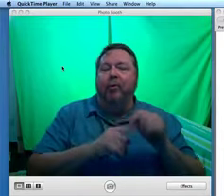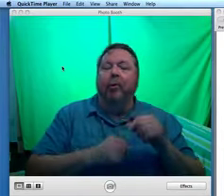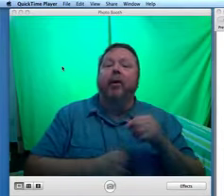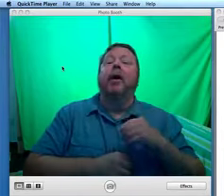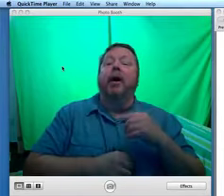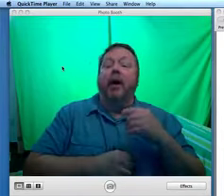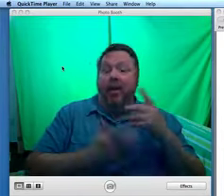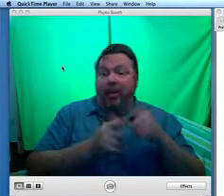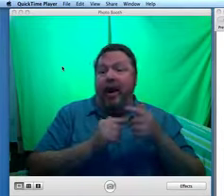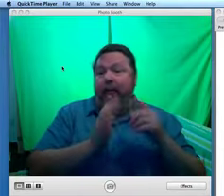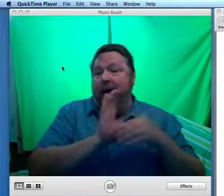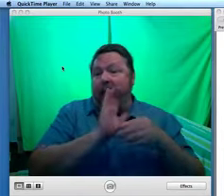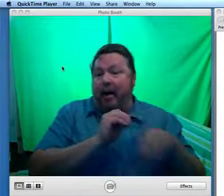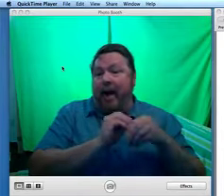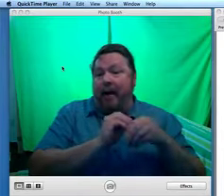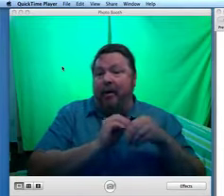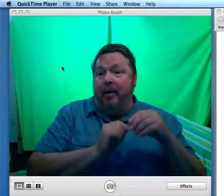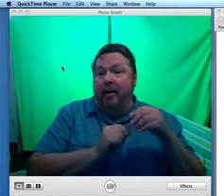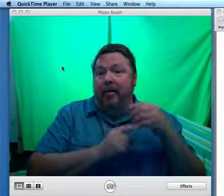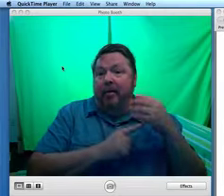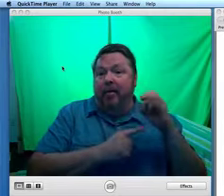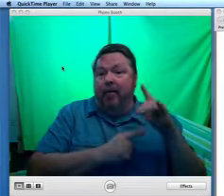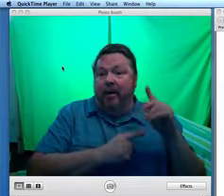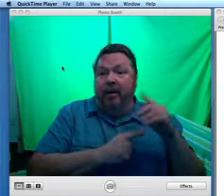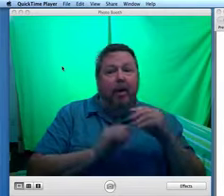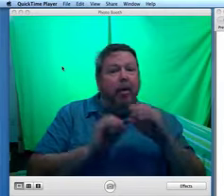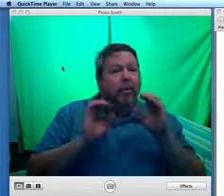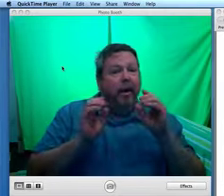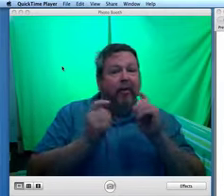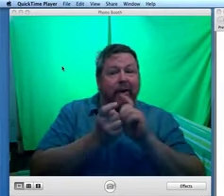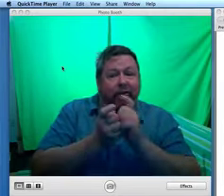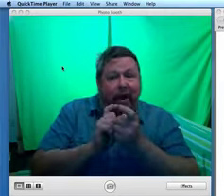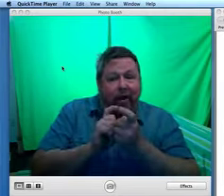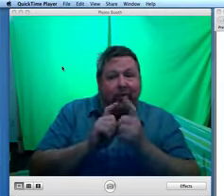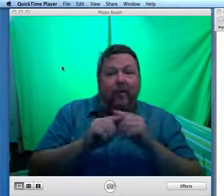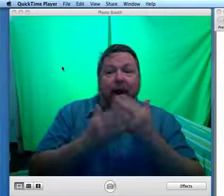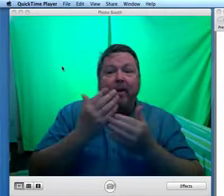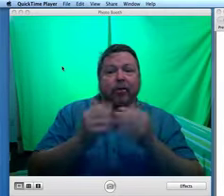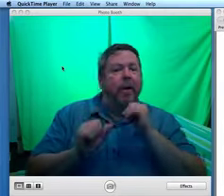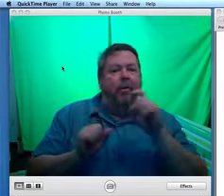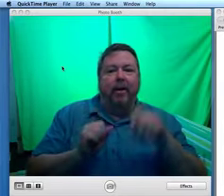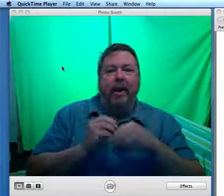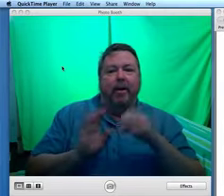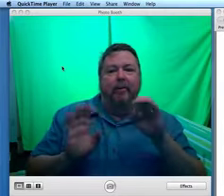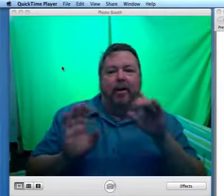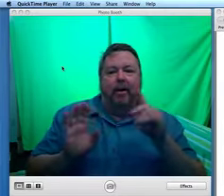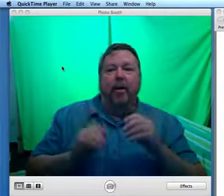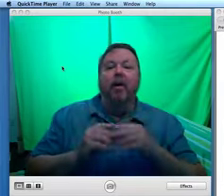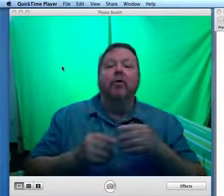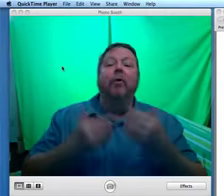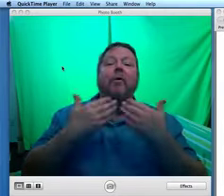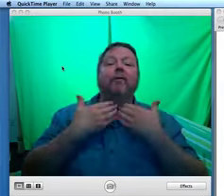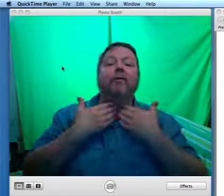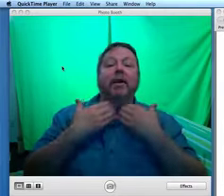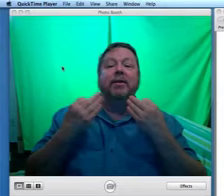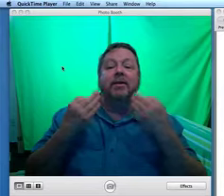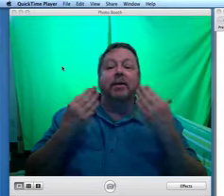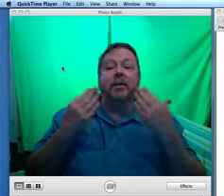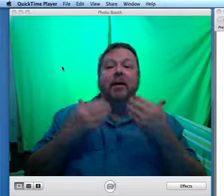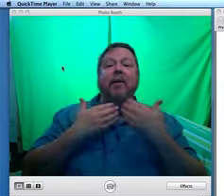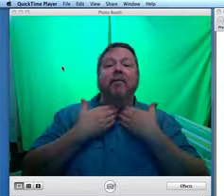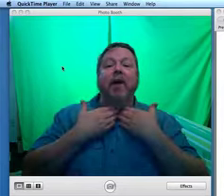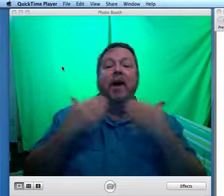to word, then I would add the flick. If it's a change of hand shape, I don't need to add the flick. So